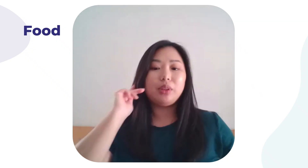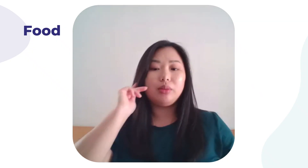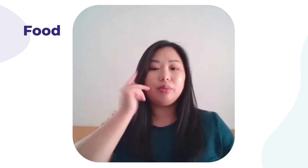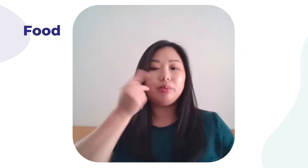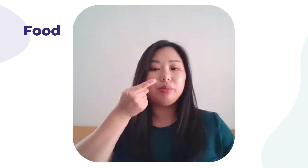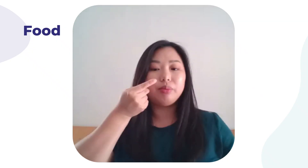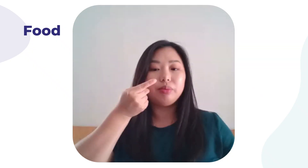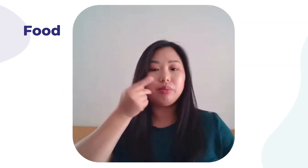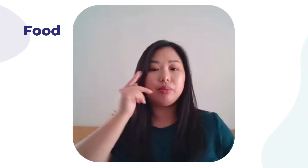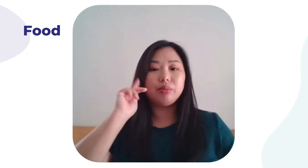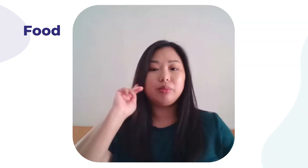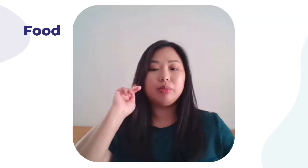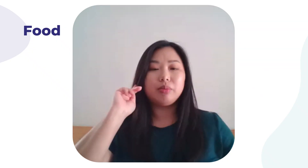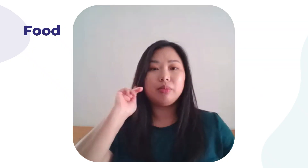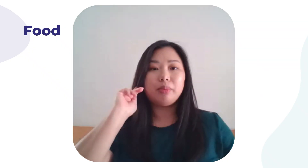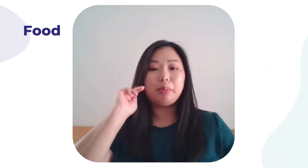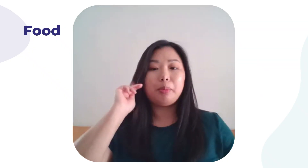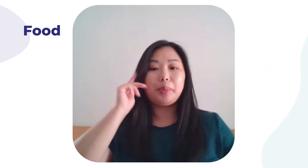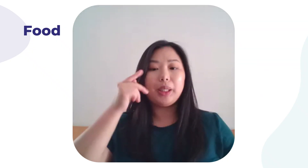Pineapple.